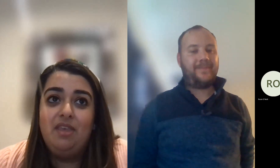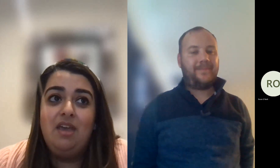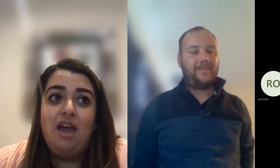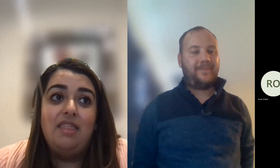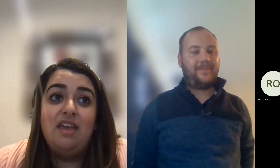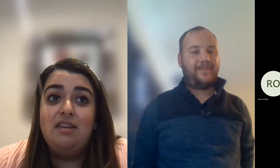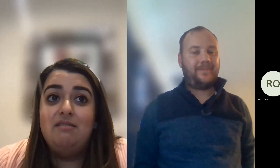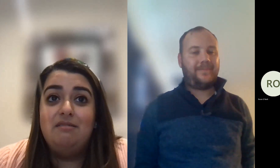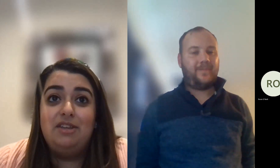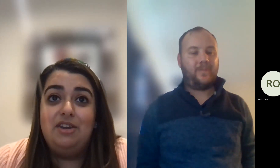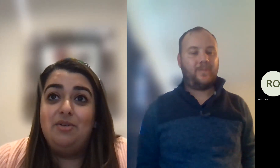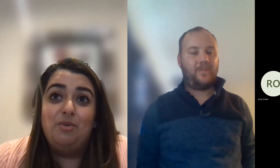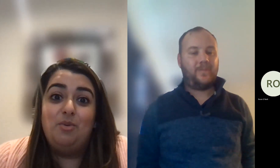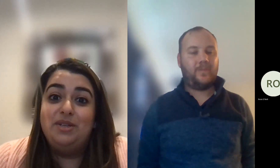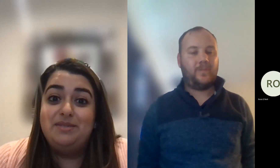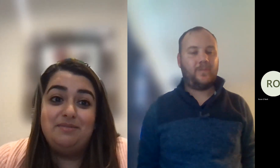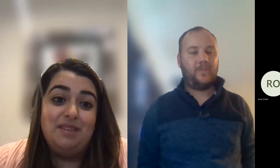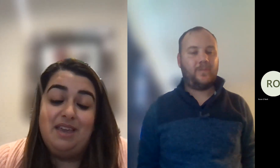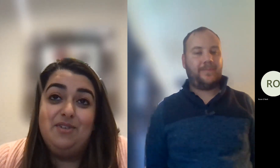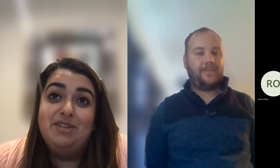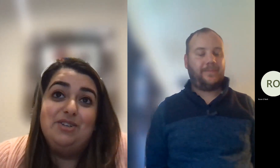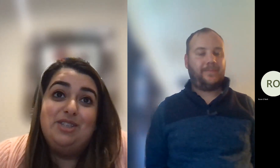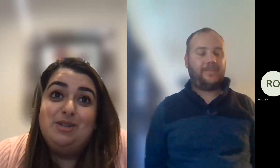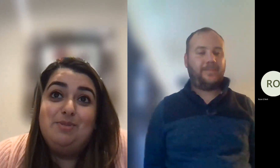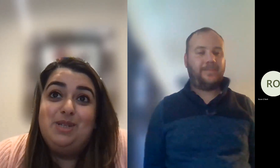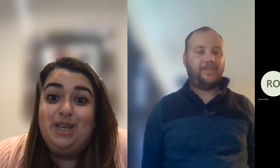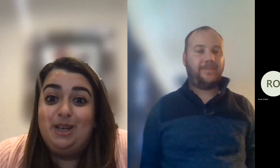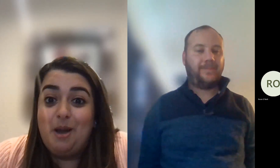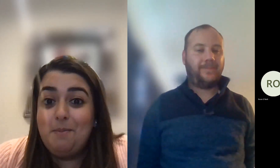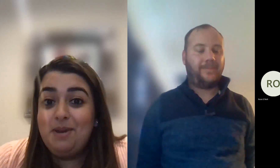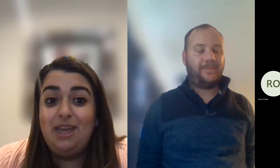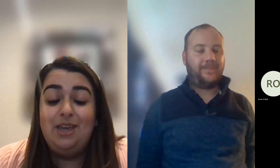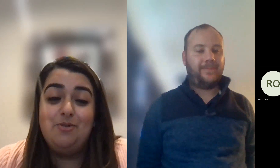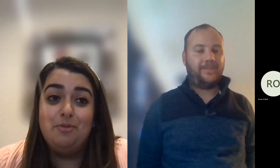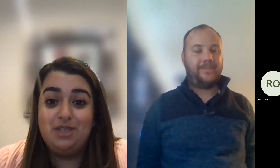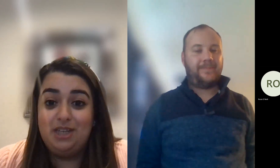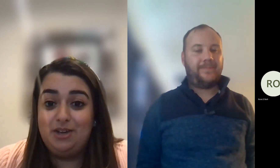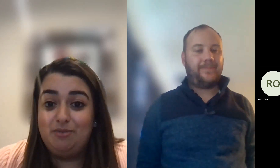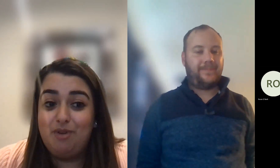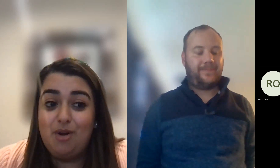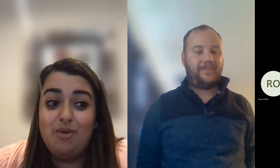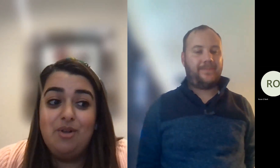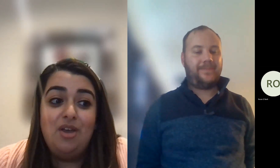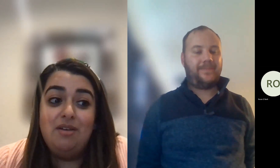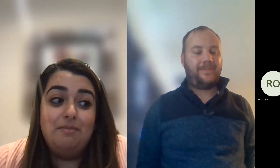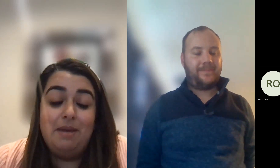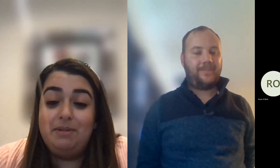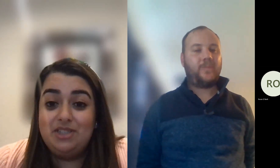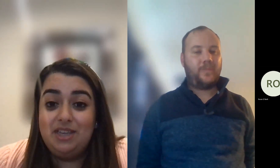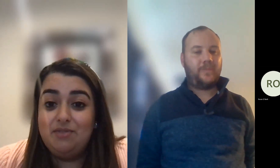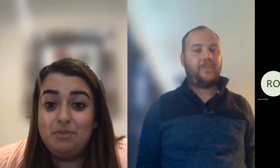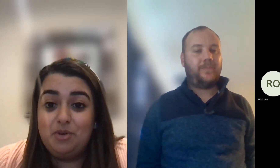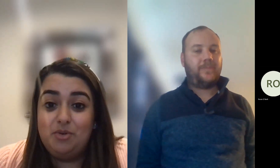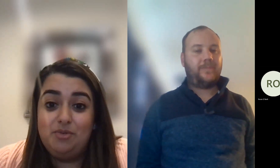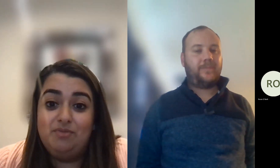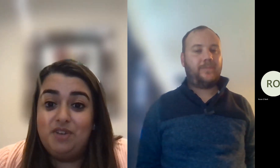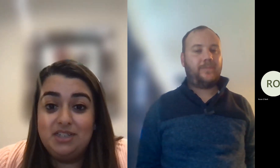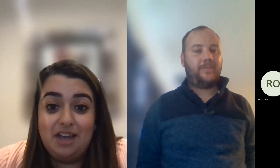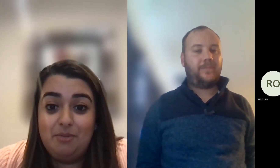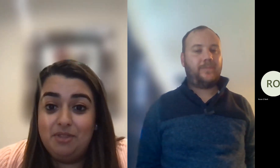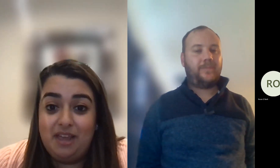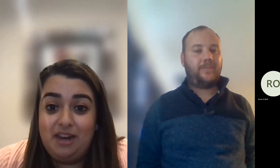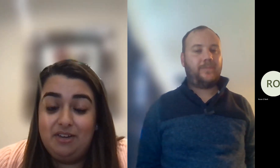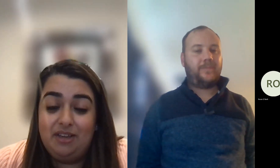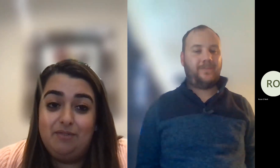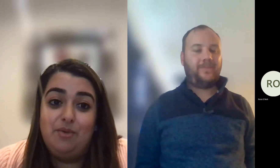for. And then, always, if you're interested in a particular company or a particular role, maybe just give them a call,